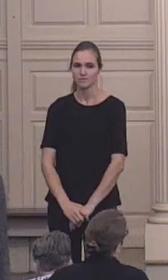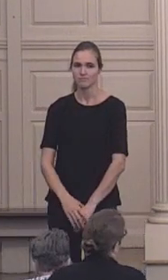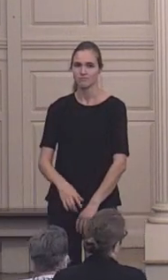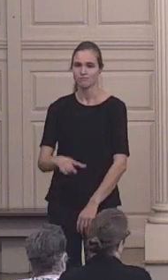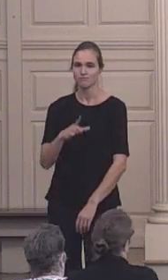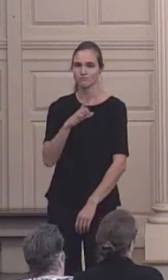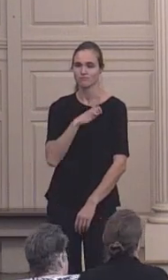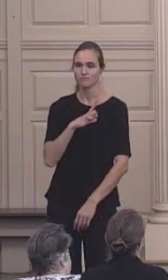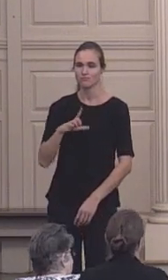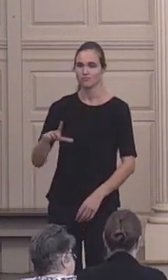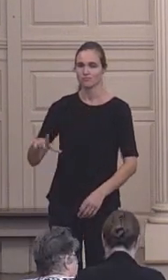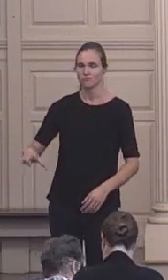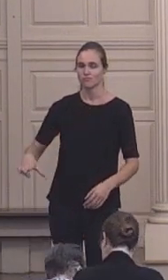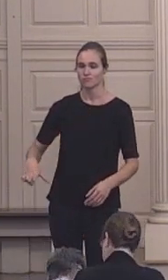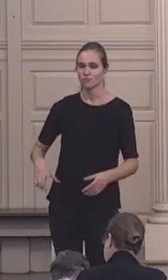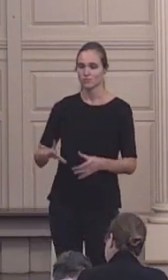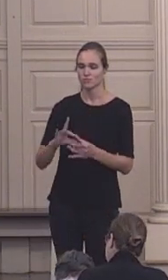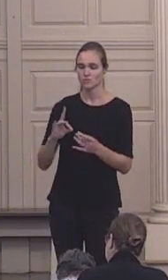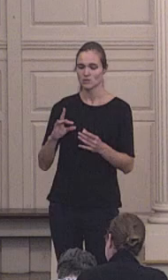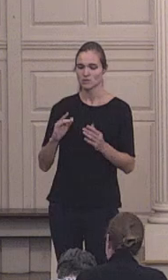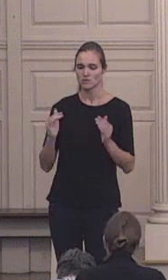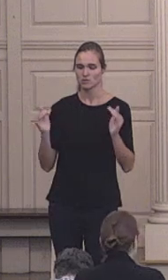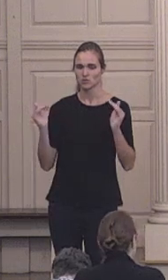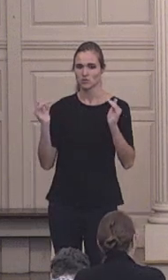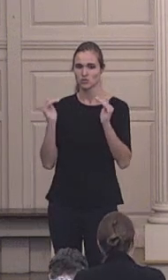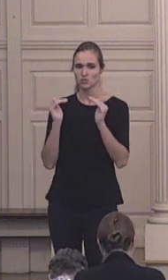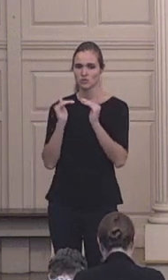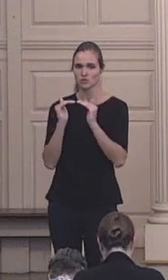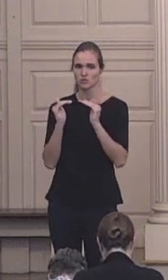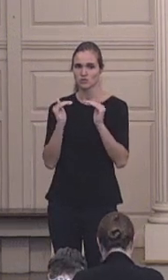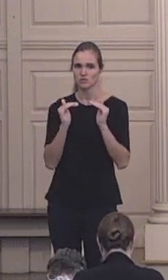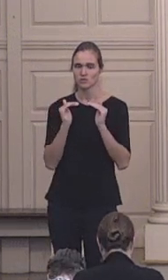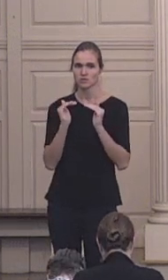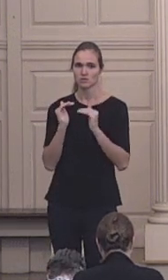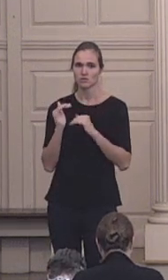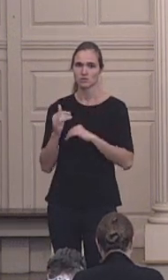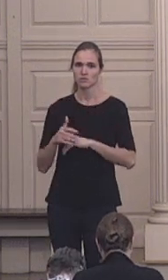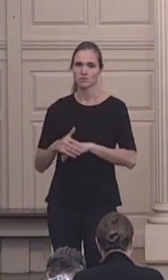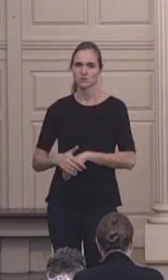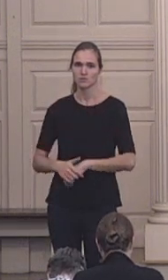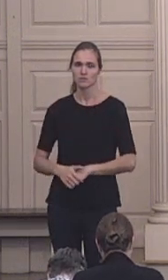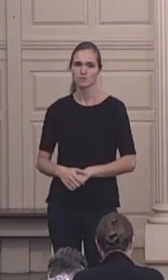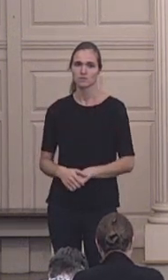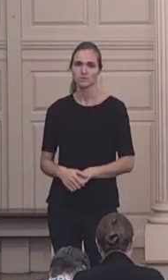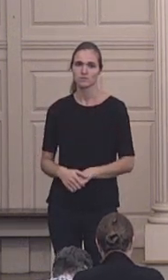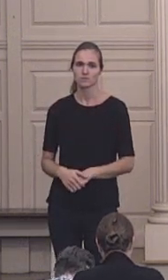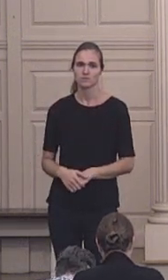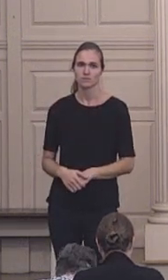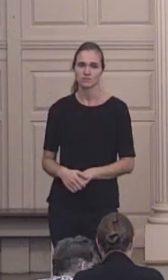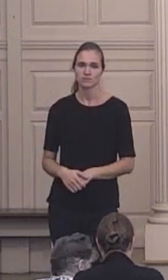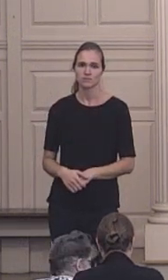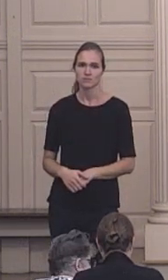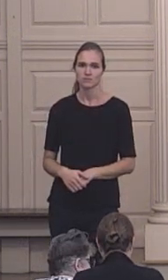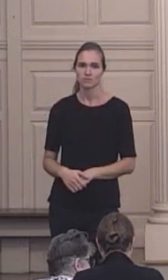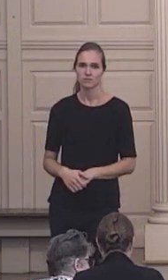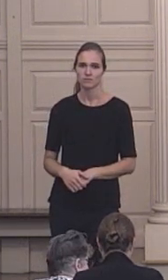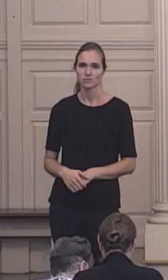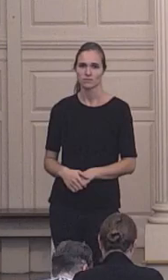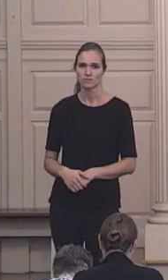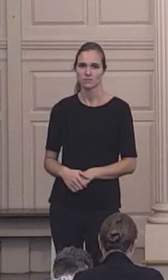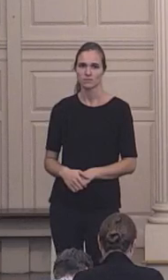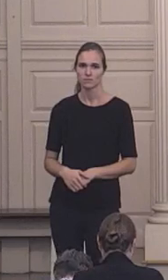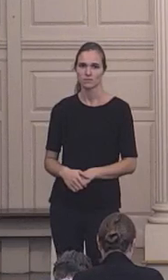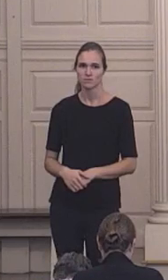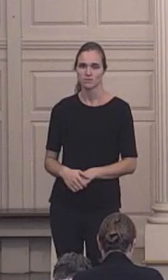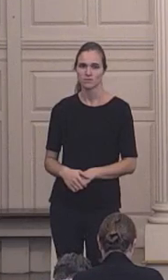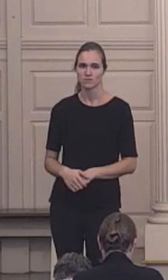justice gives full justice to all who are oppressed. He made known